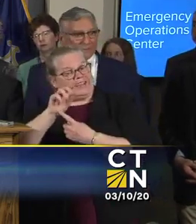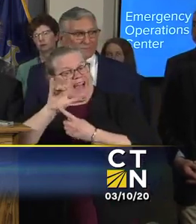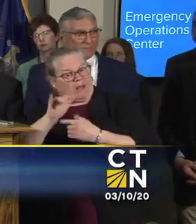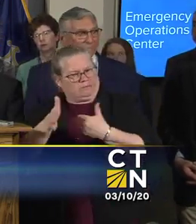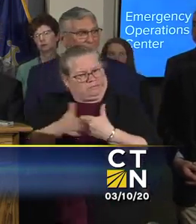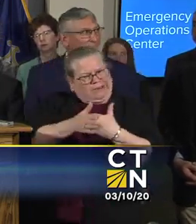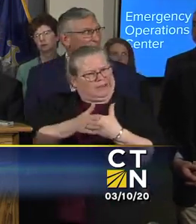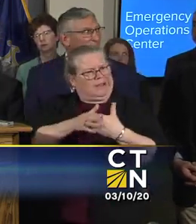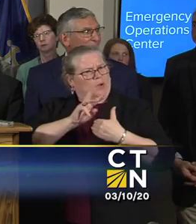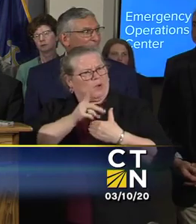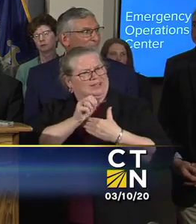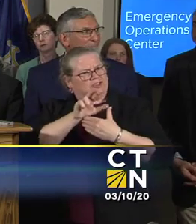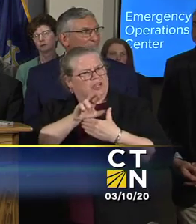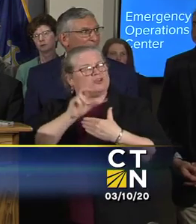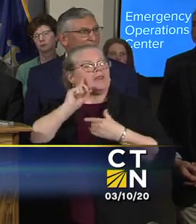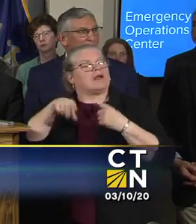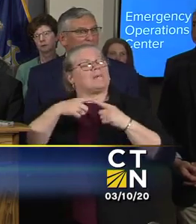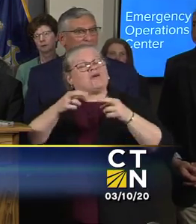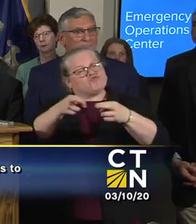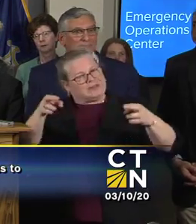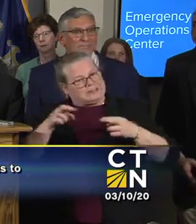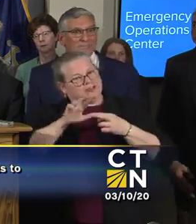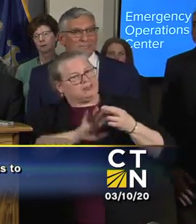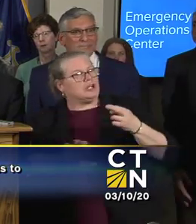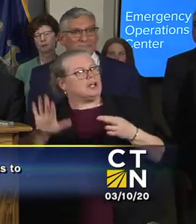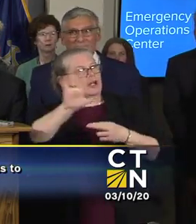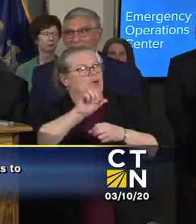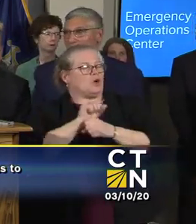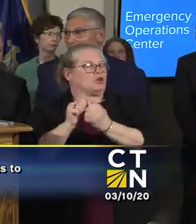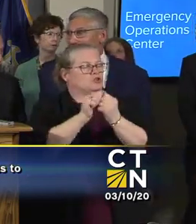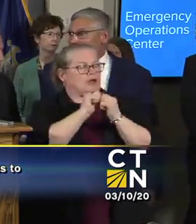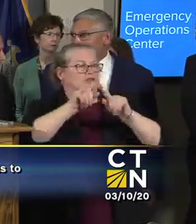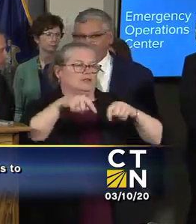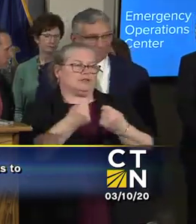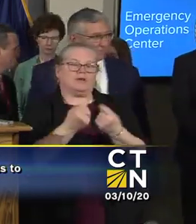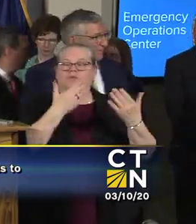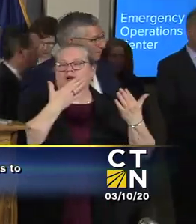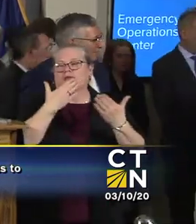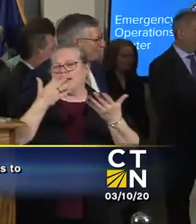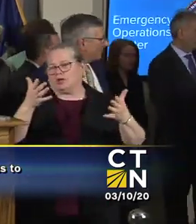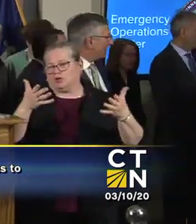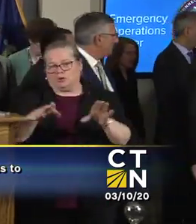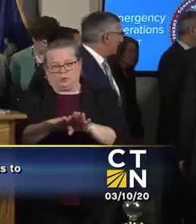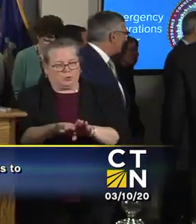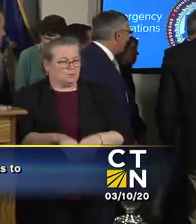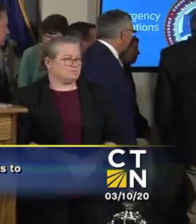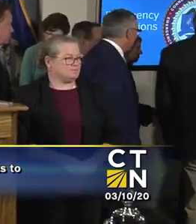with it, and think about it by working together as a team. Hey, thank you, everybody. Thank you. Thank you.